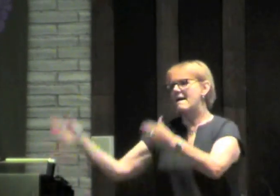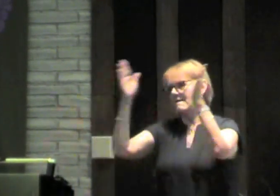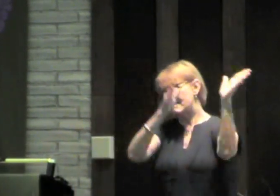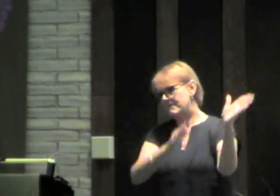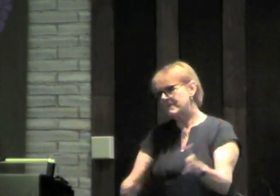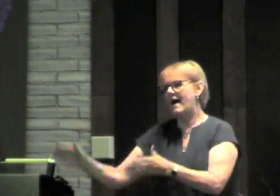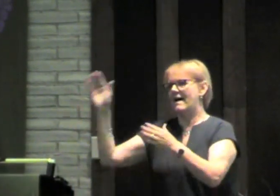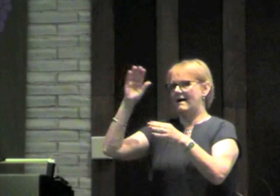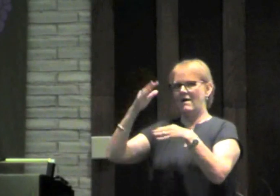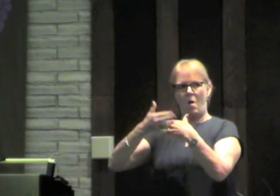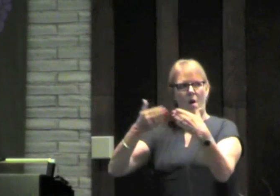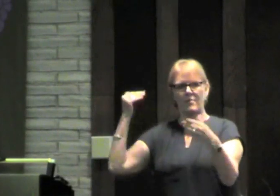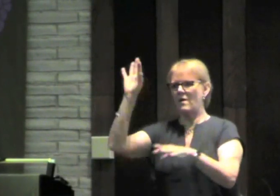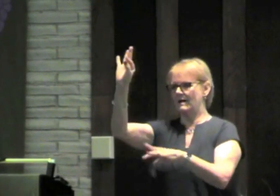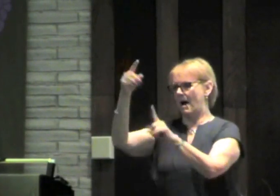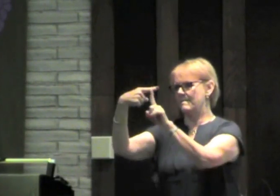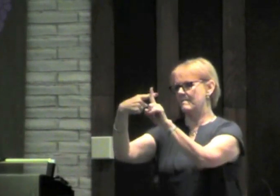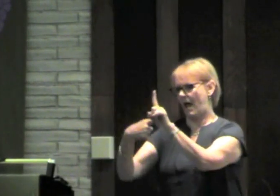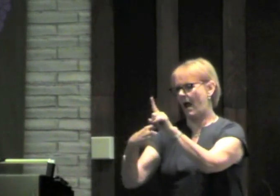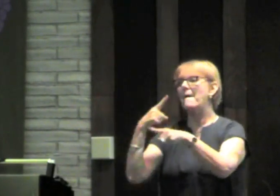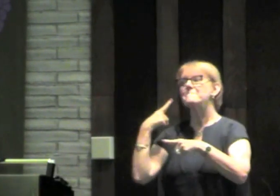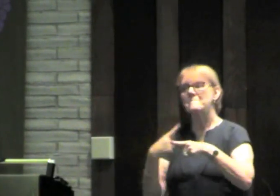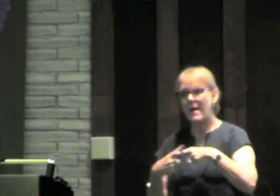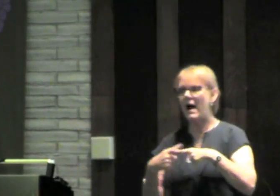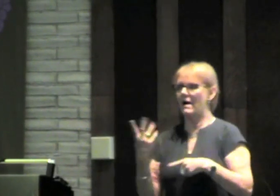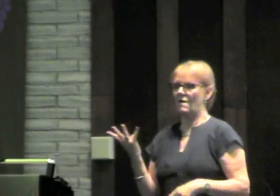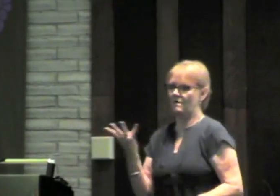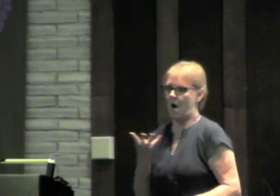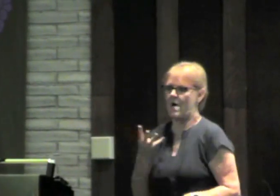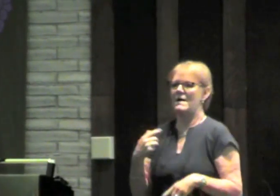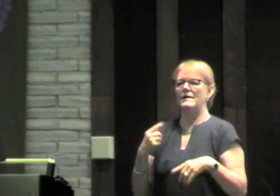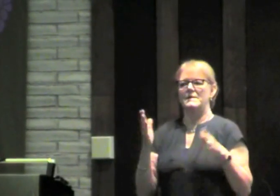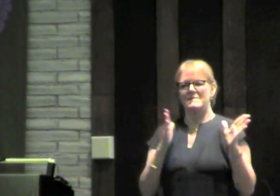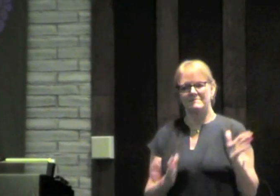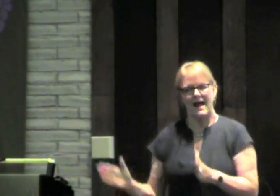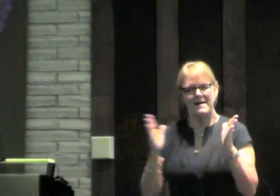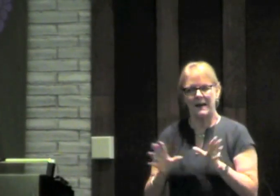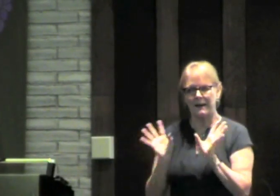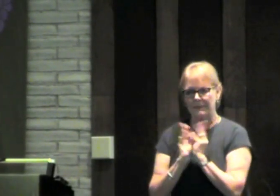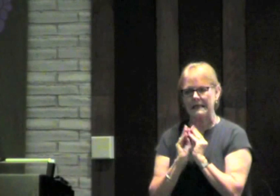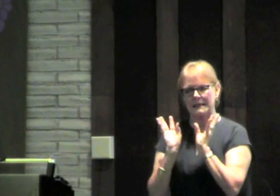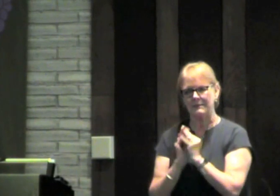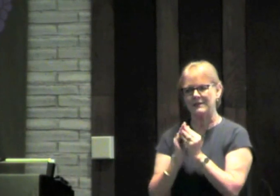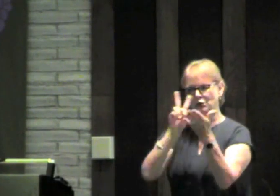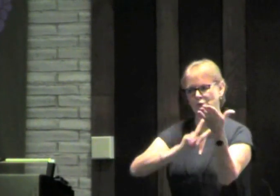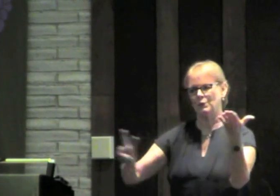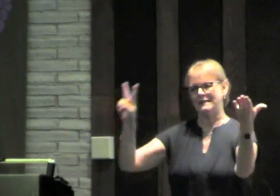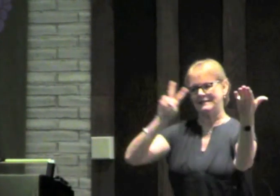corresponded electronically and made our plans. And it took us about 8 or 9 months to plan it. Now the four